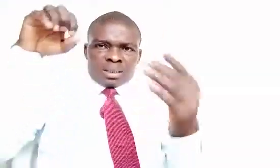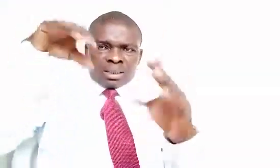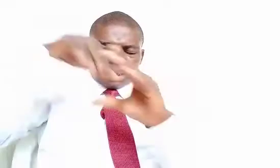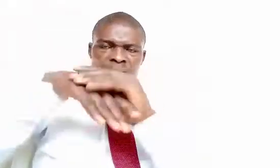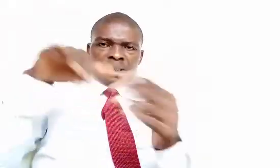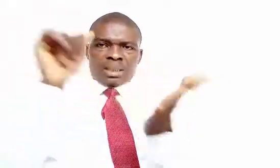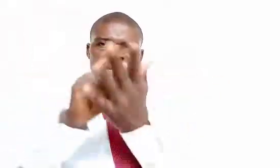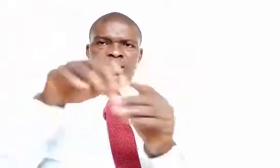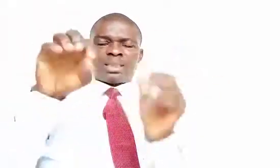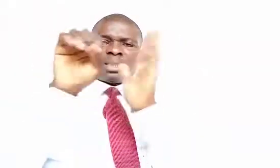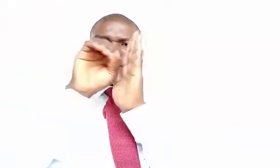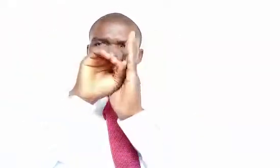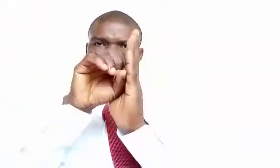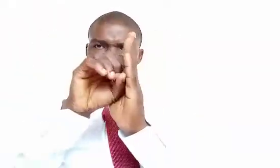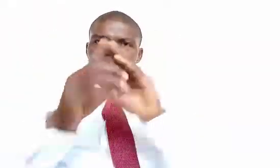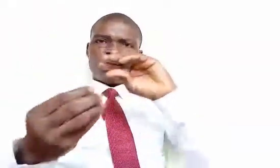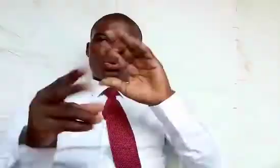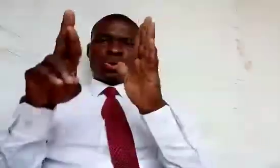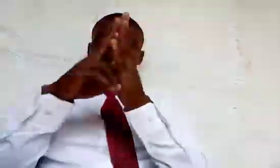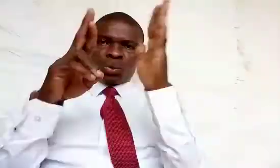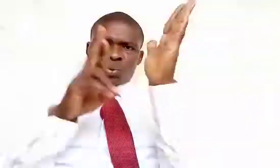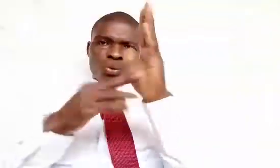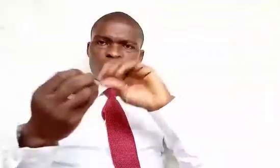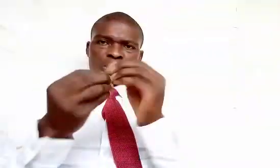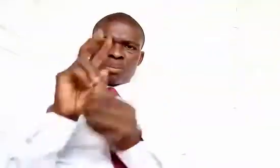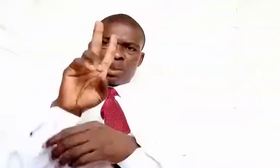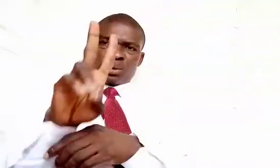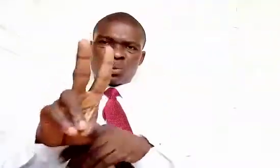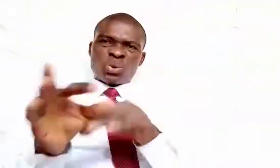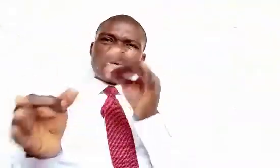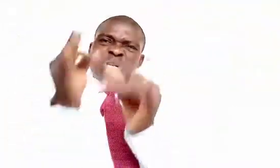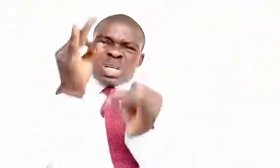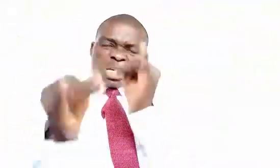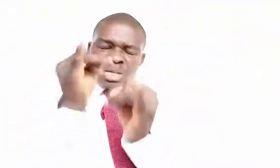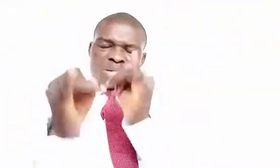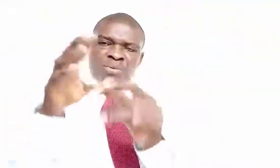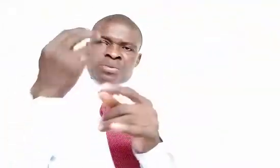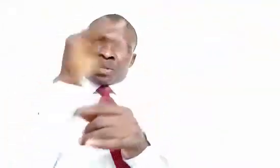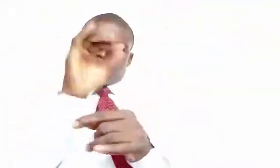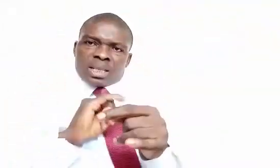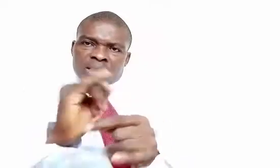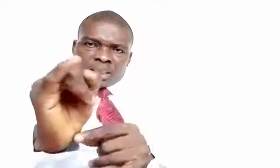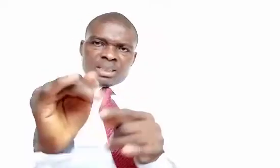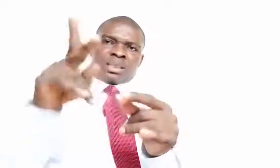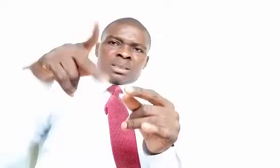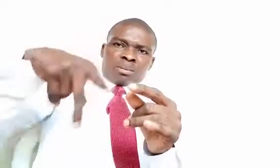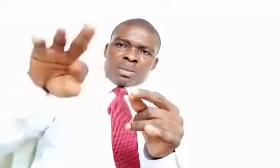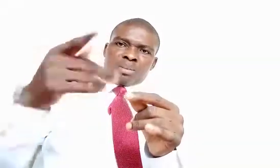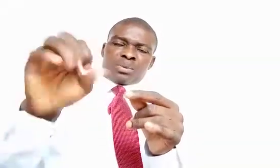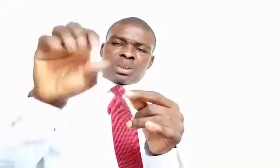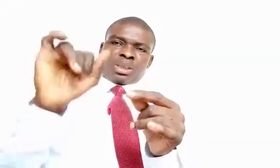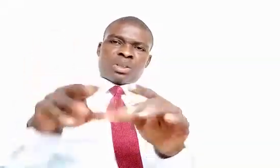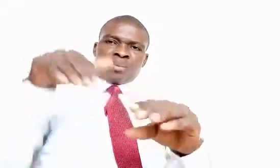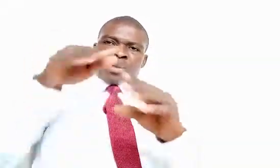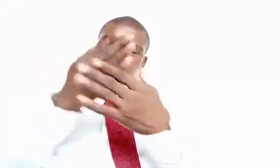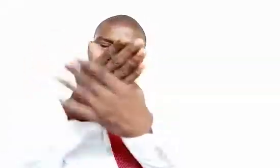Rule number 2. If there is a preposition between objects, it is permissible for you to place